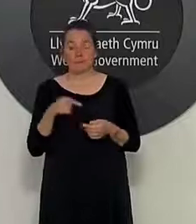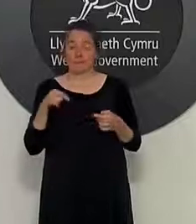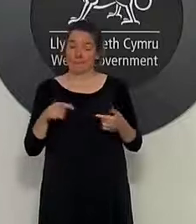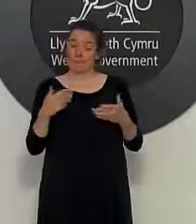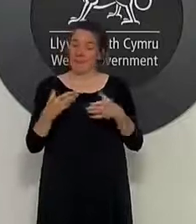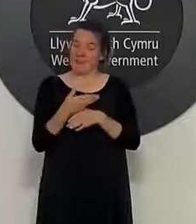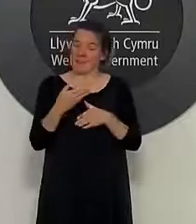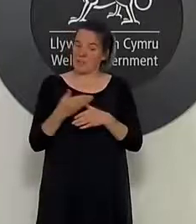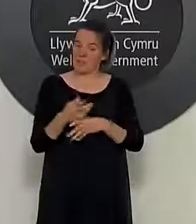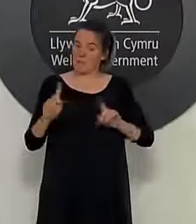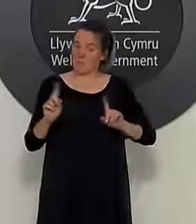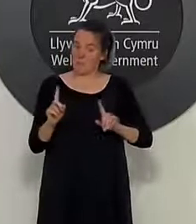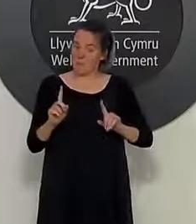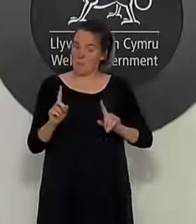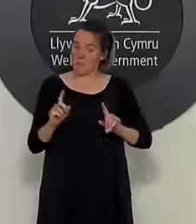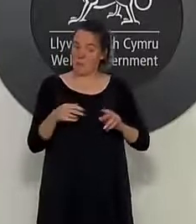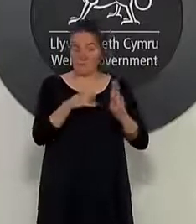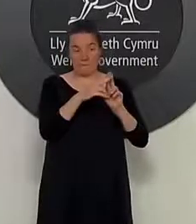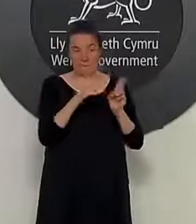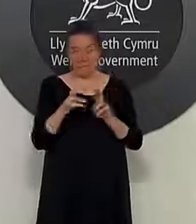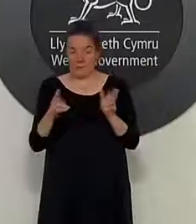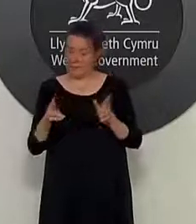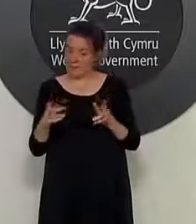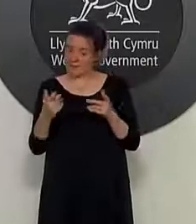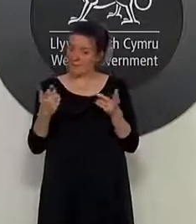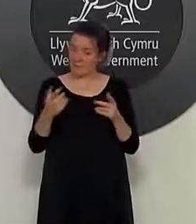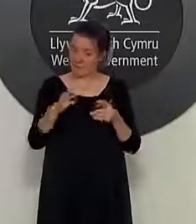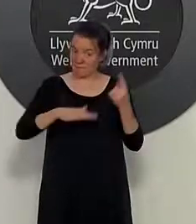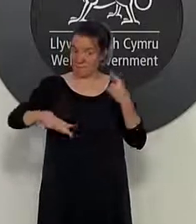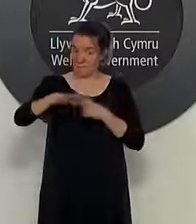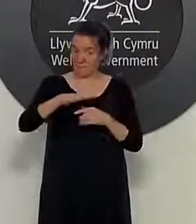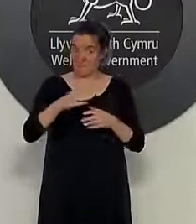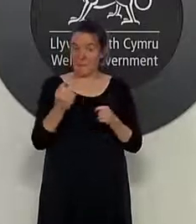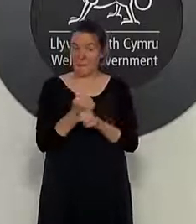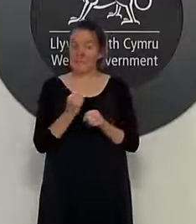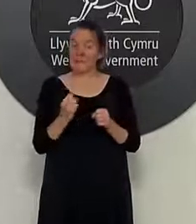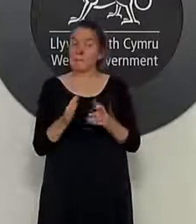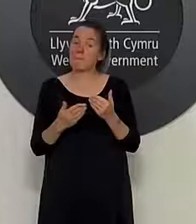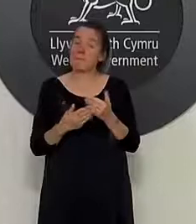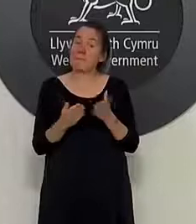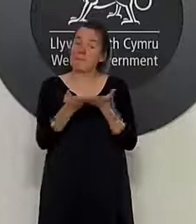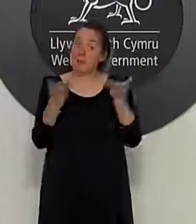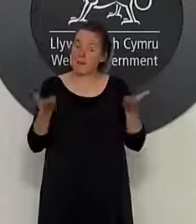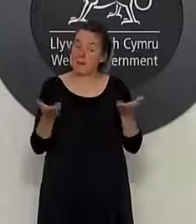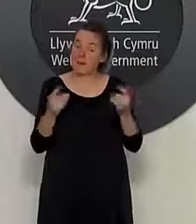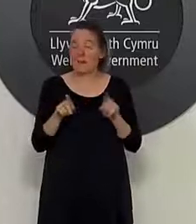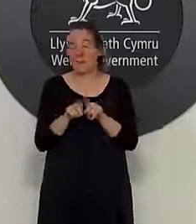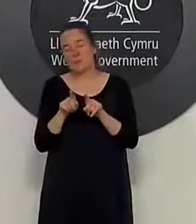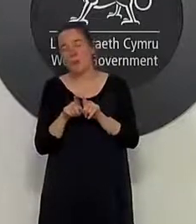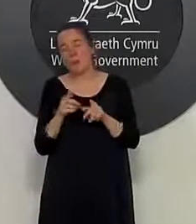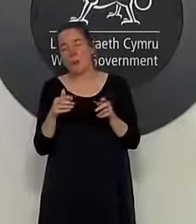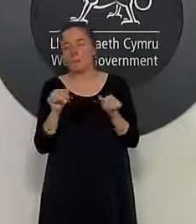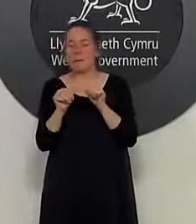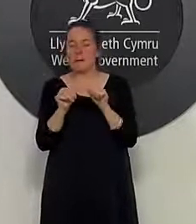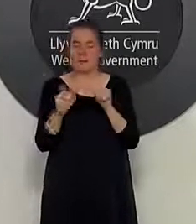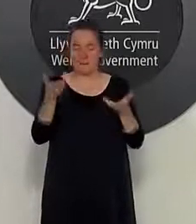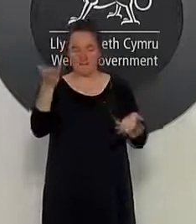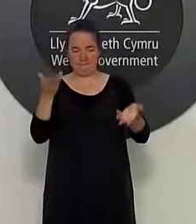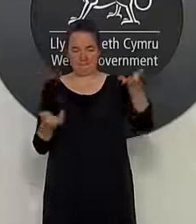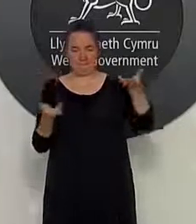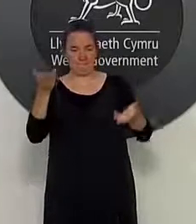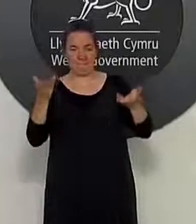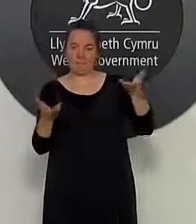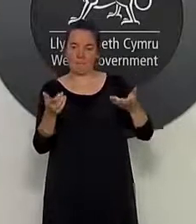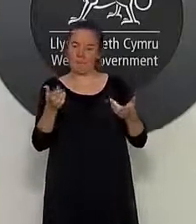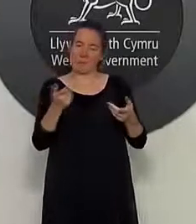market fairer. Others are about a better balance between second homes and holiday lets